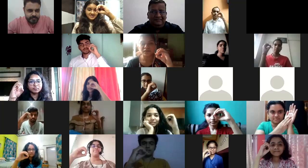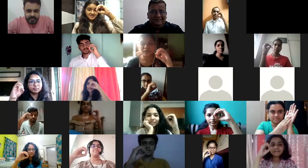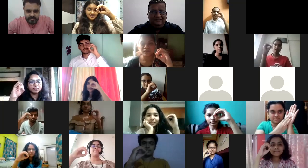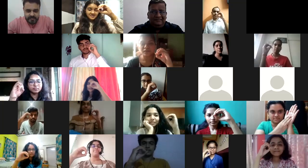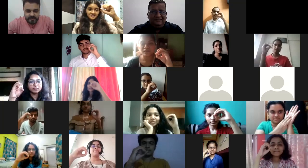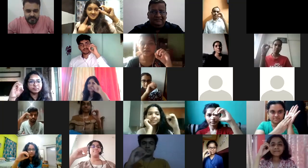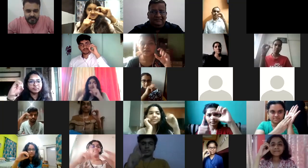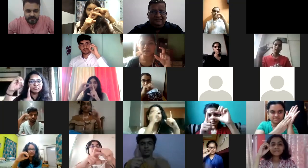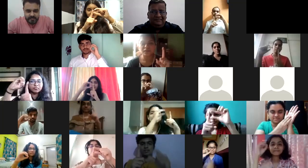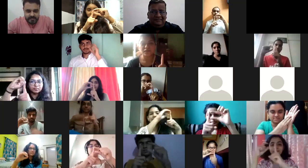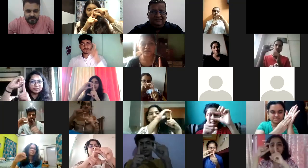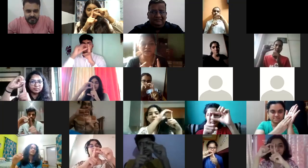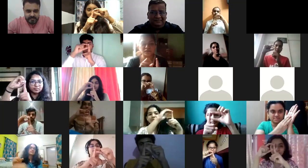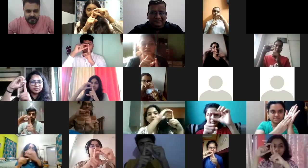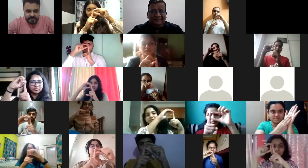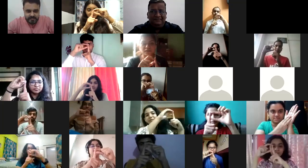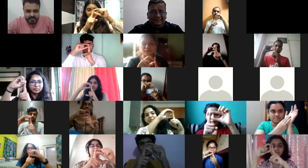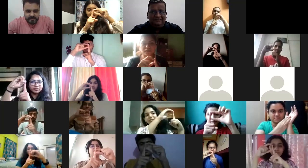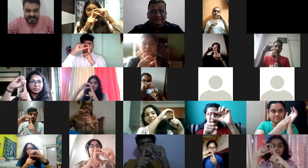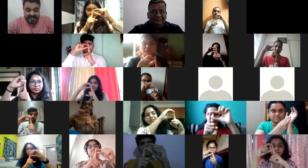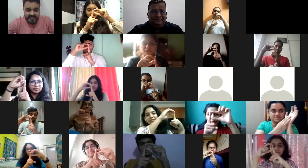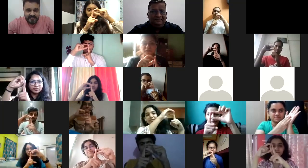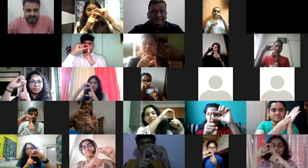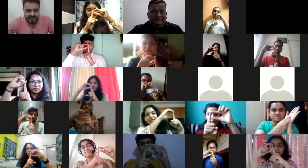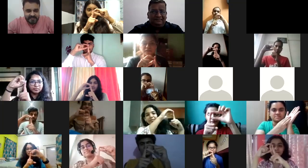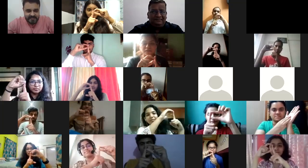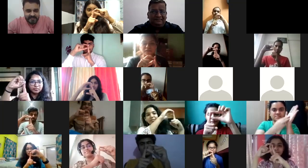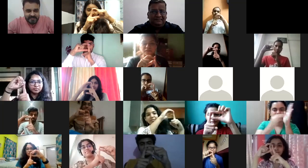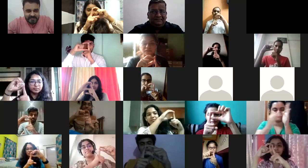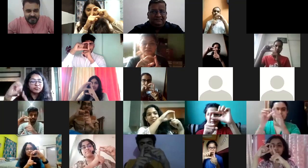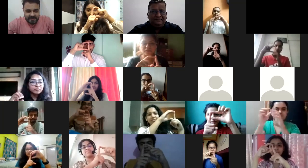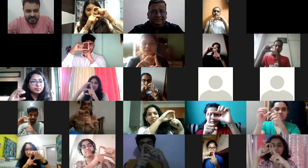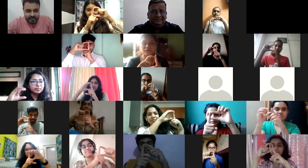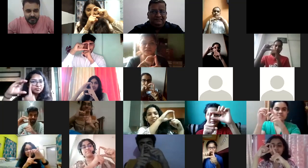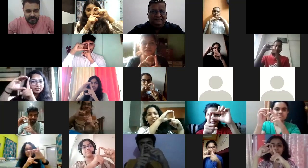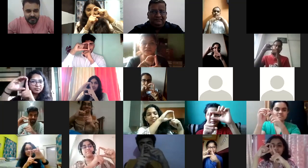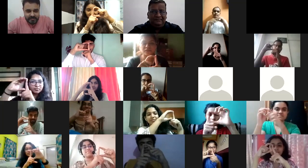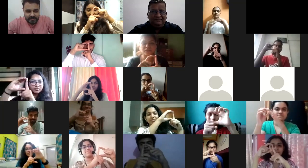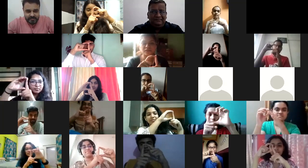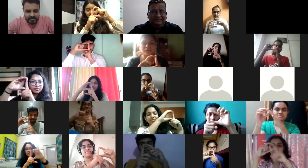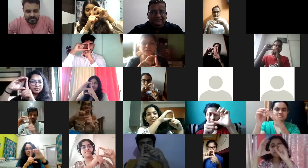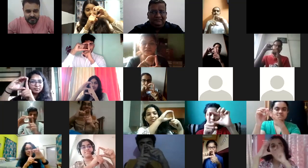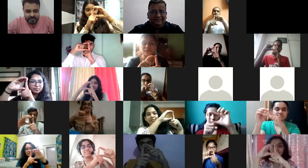P. D. D for doctor.